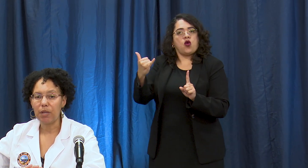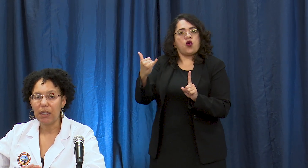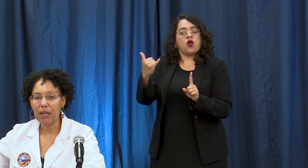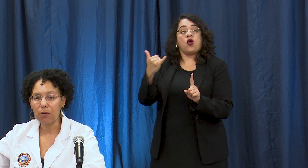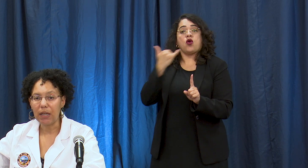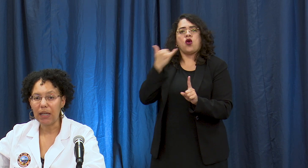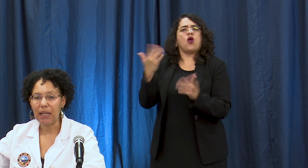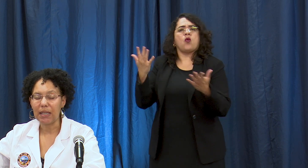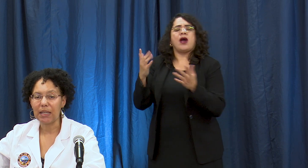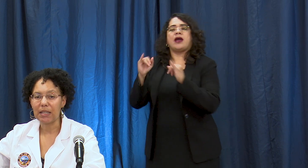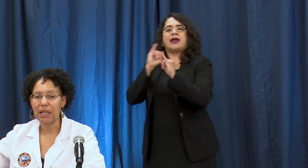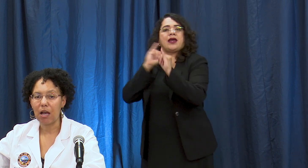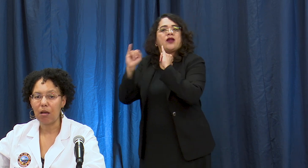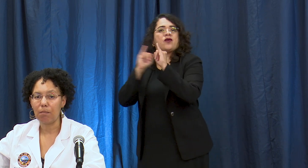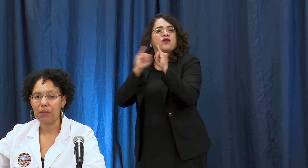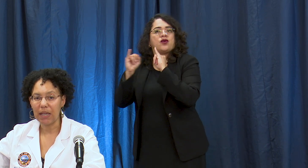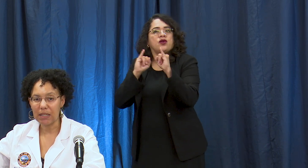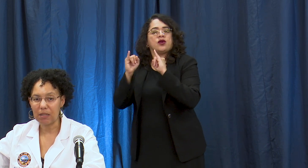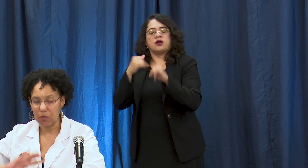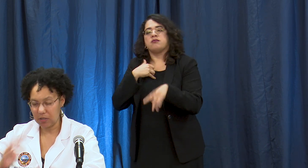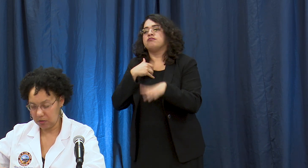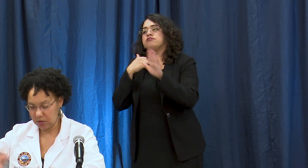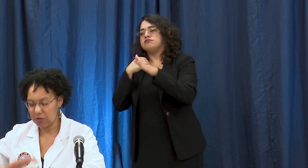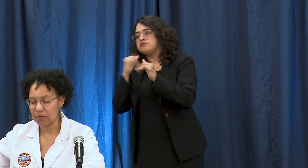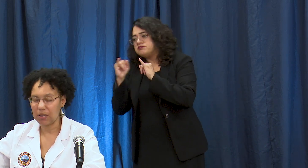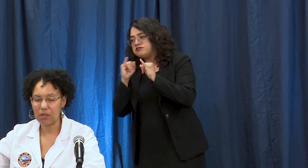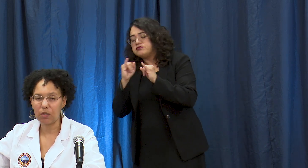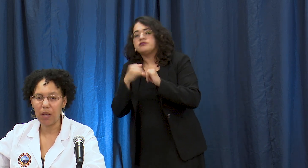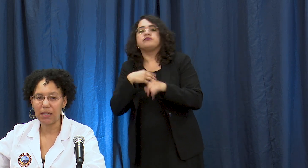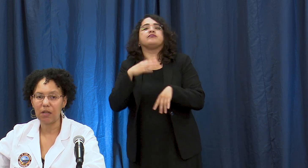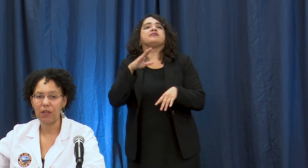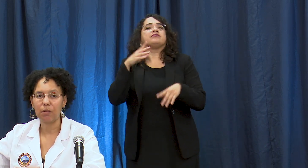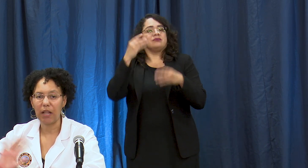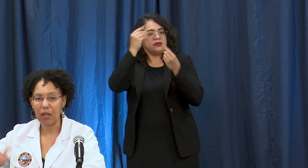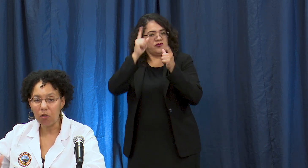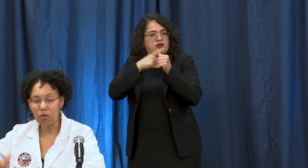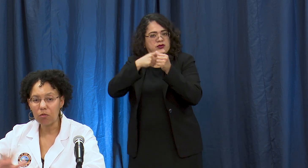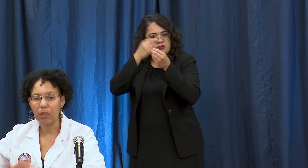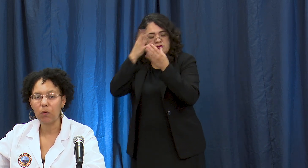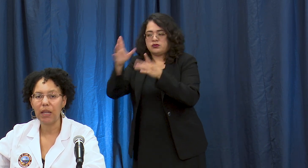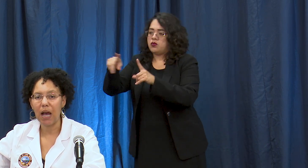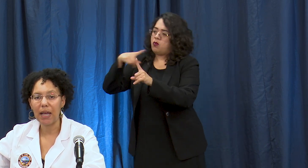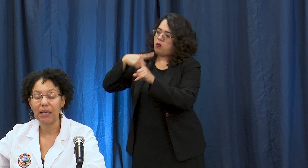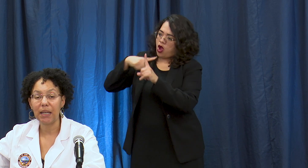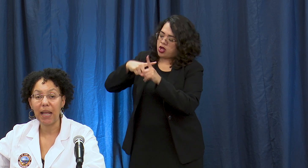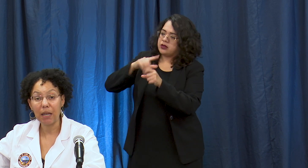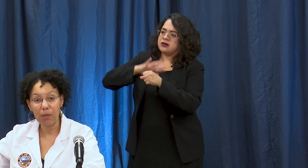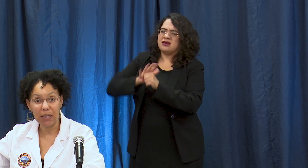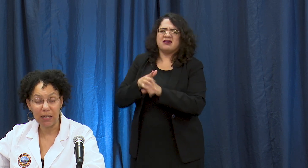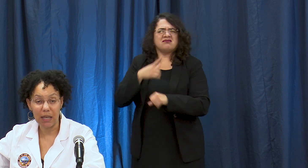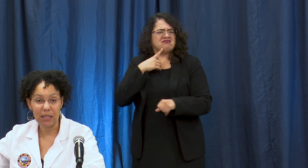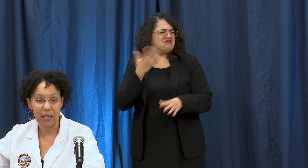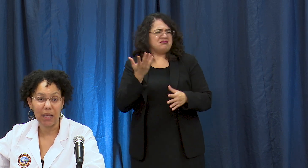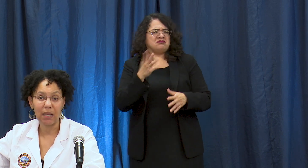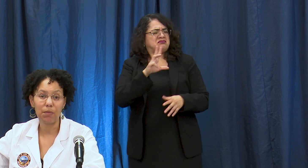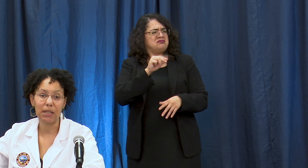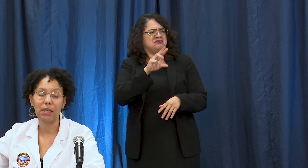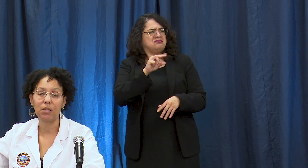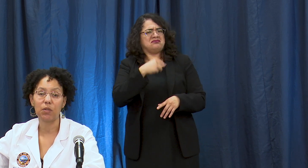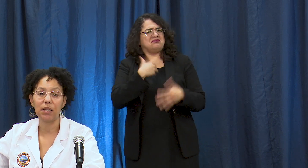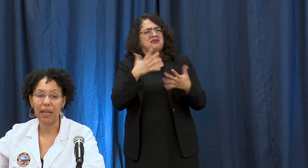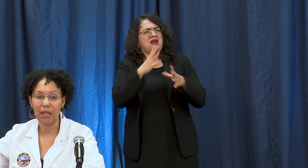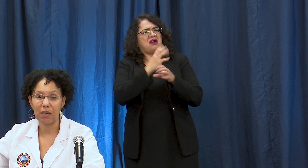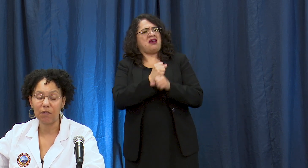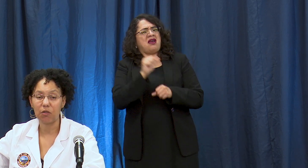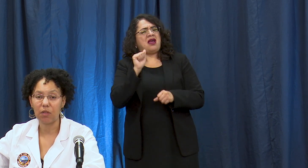what we've been hearing is, yes, we'll tell you your test was positive, and then like, oh, but we got an antibody test, and the antibody